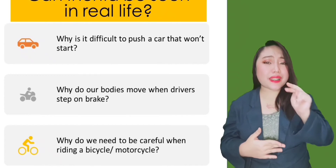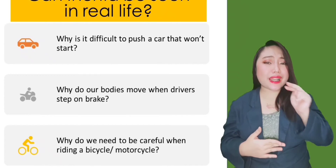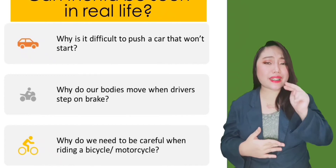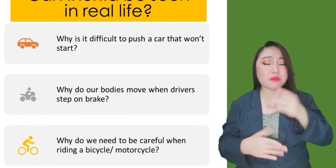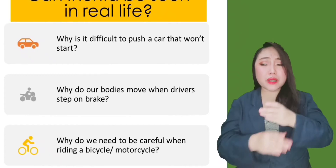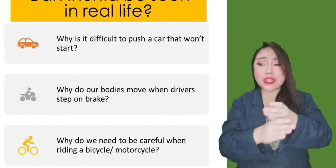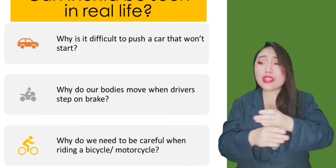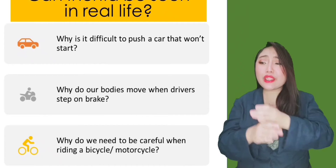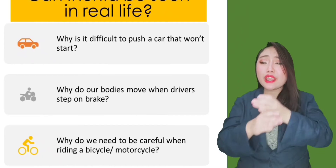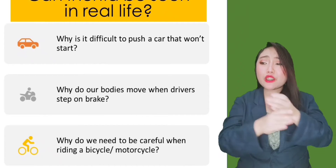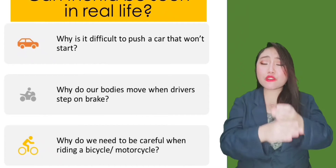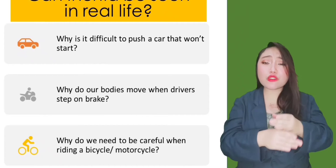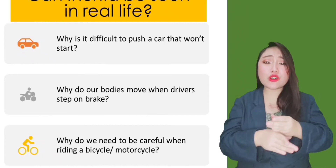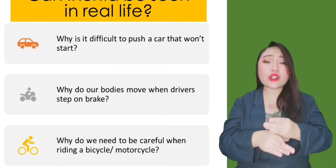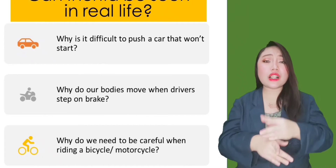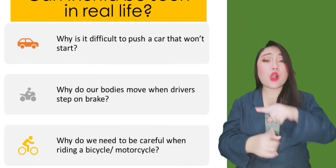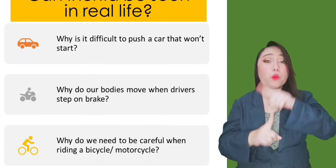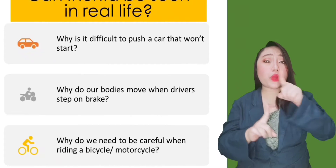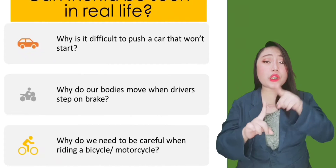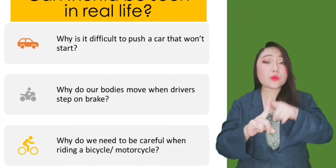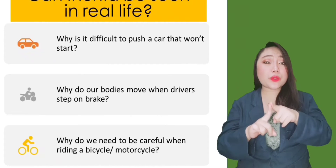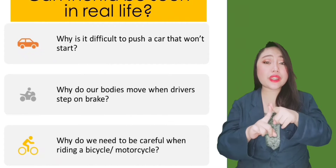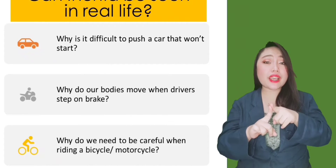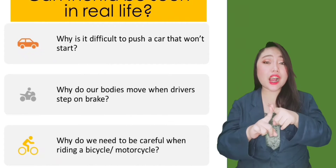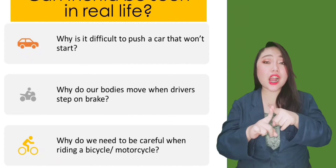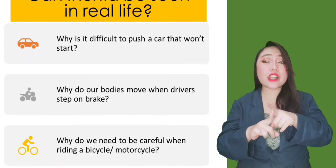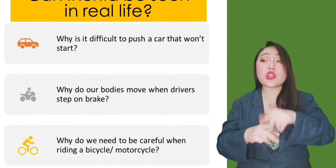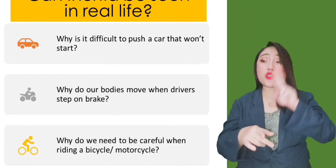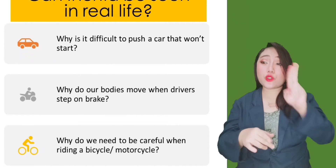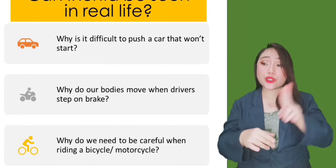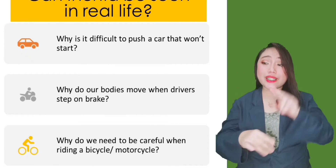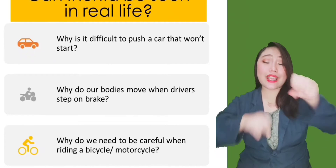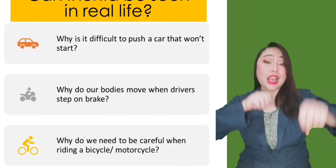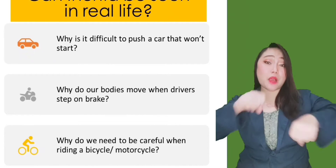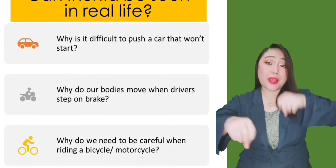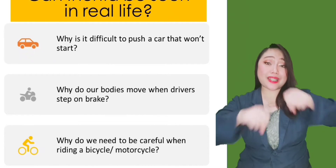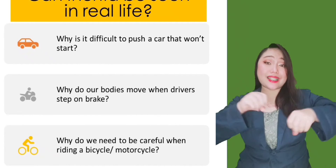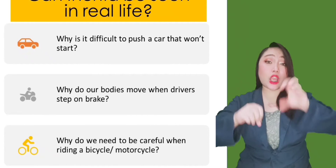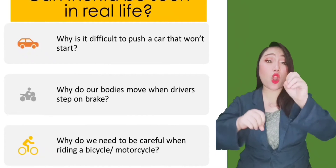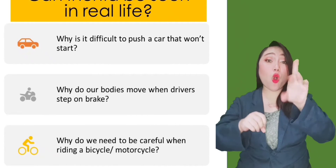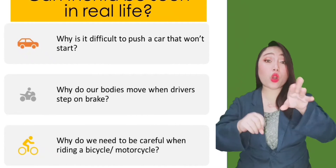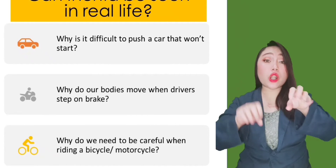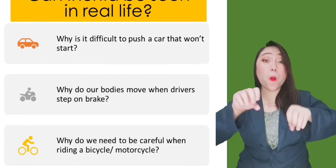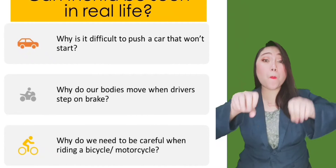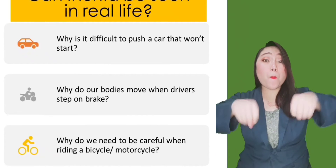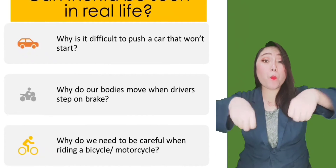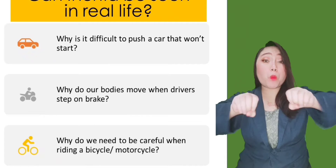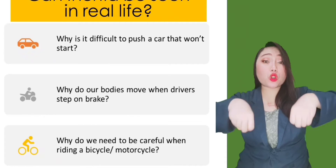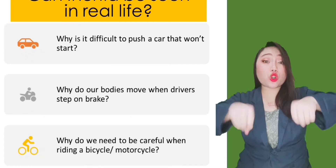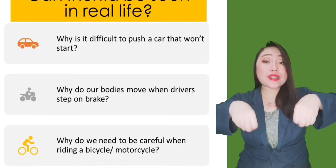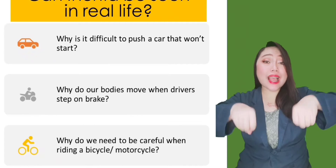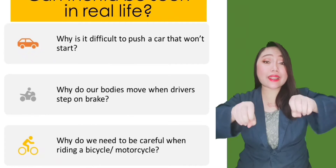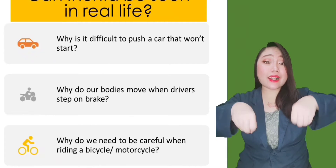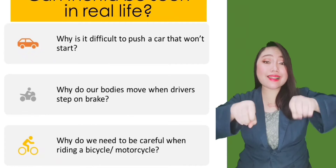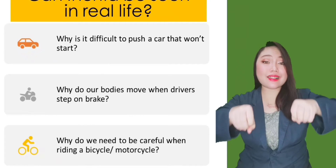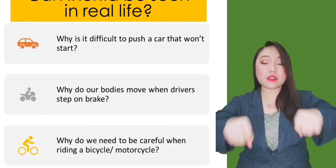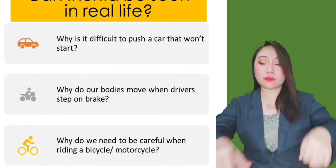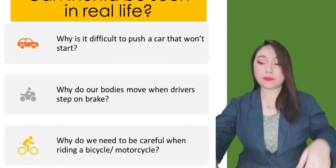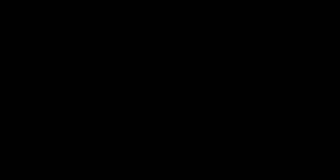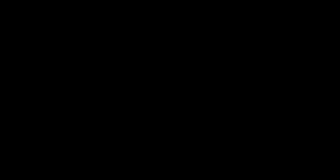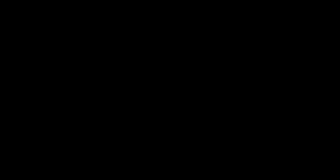Next, why do we need to be careful when riding a bicycle or